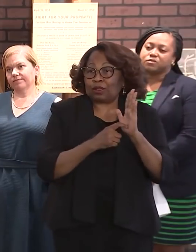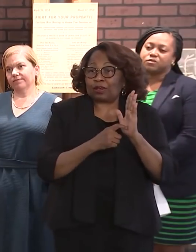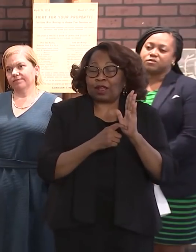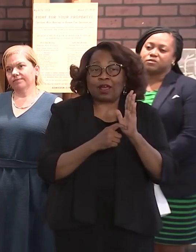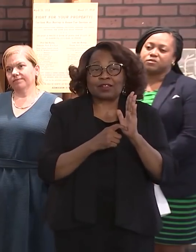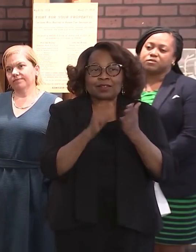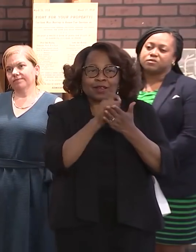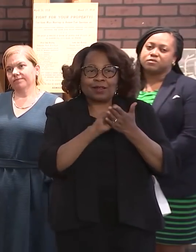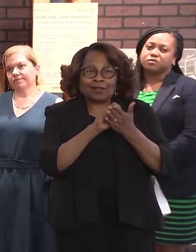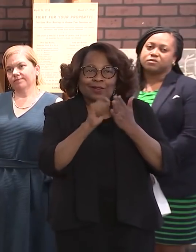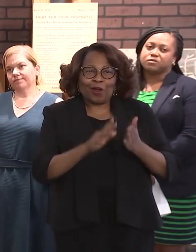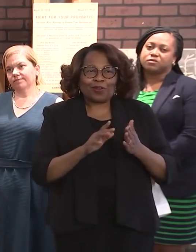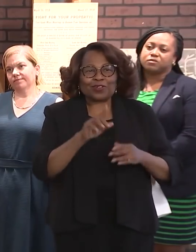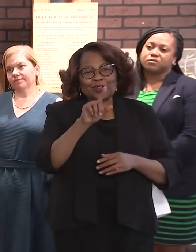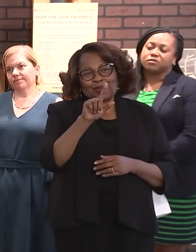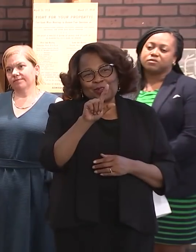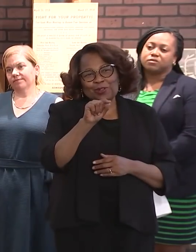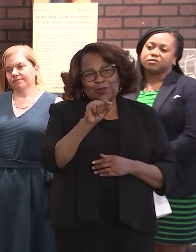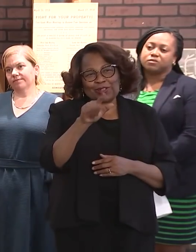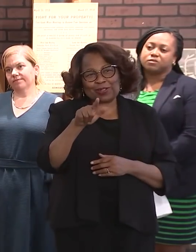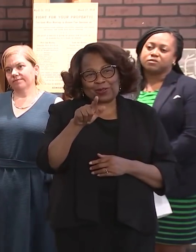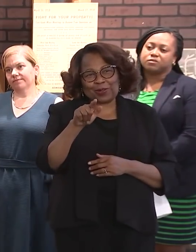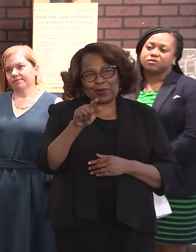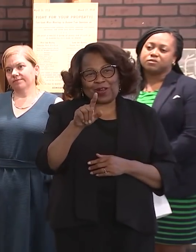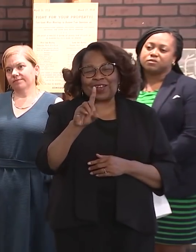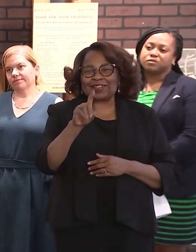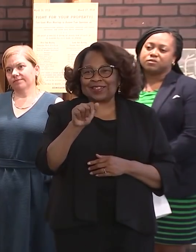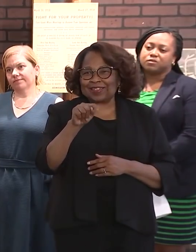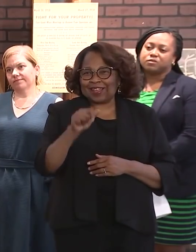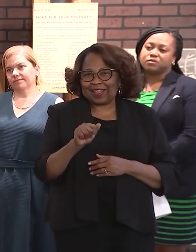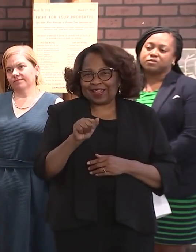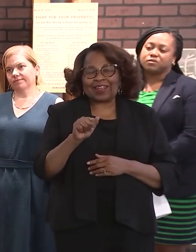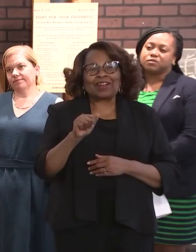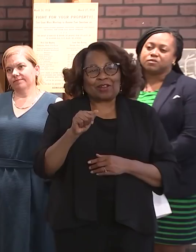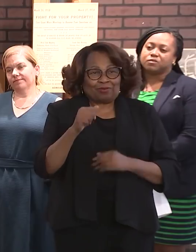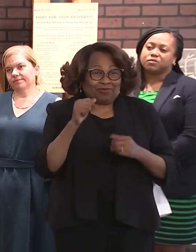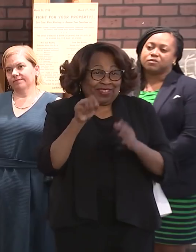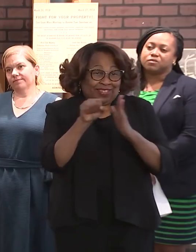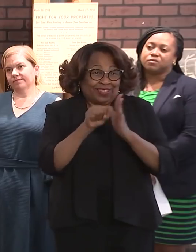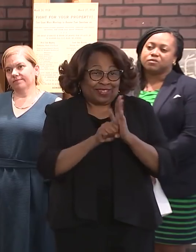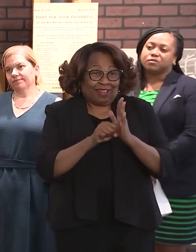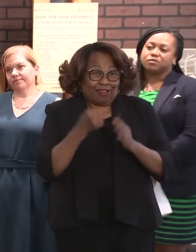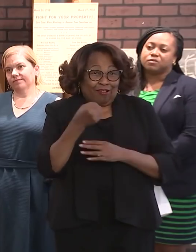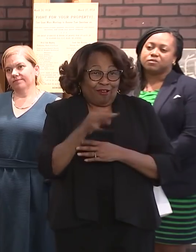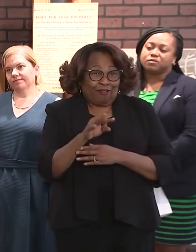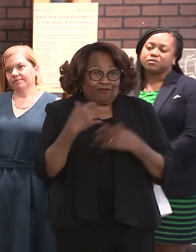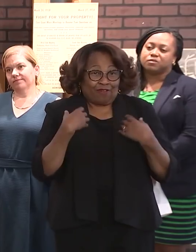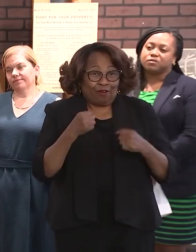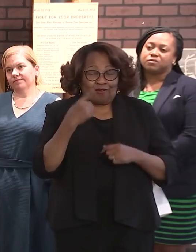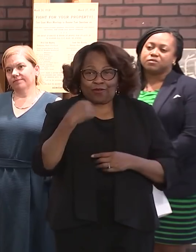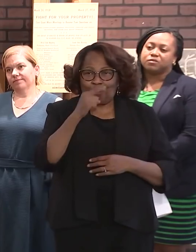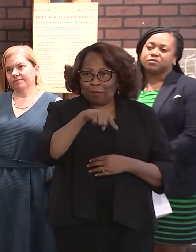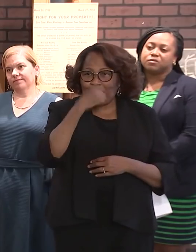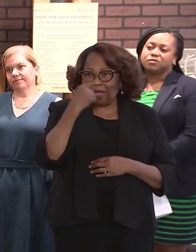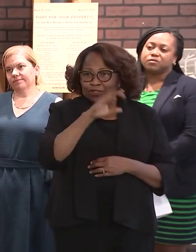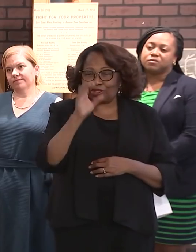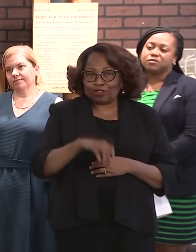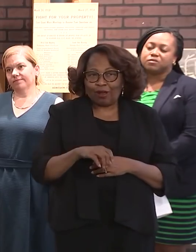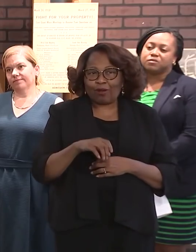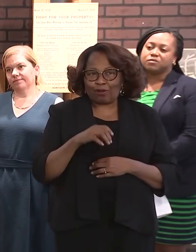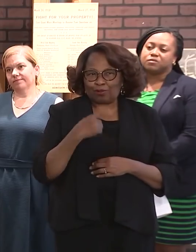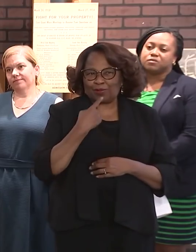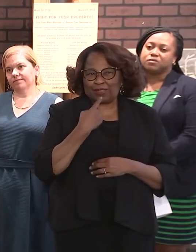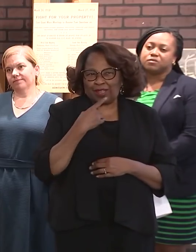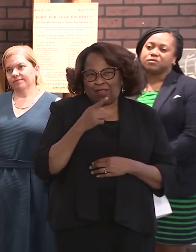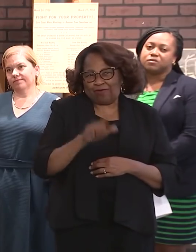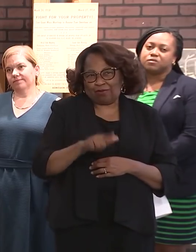the authors of the 2021 data brief, State of Health for Blacks in Chicago, that was mentioned here by Mayor Lightfoot,